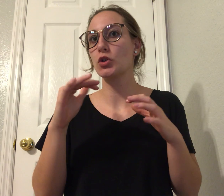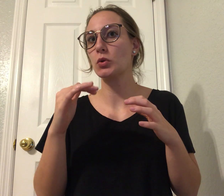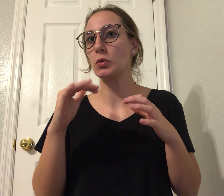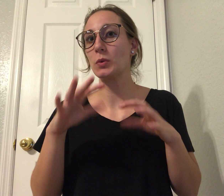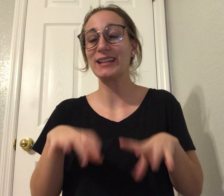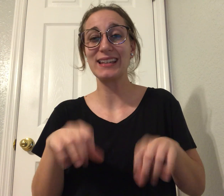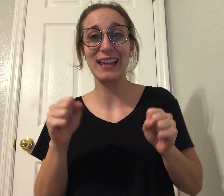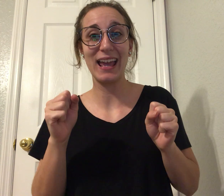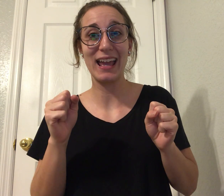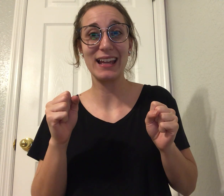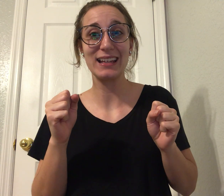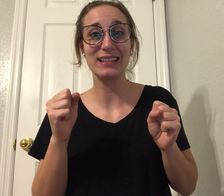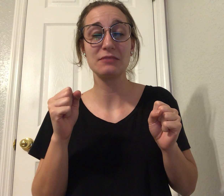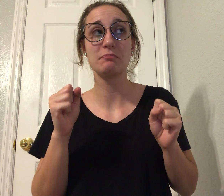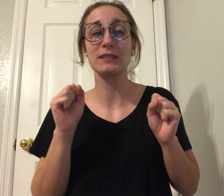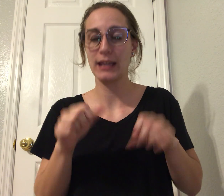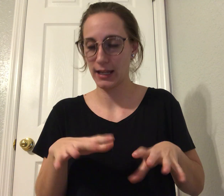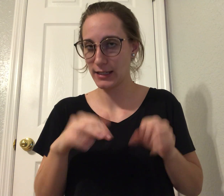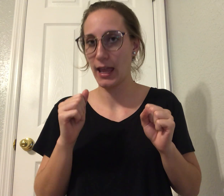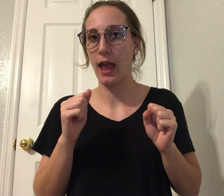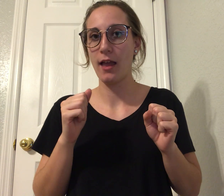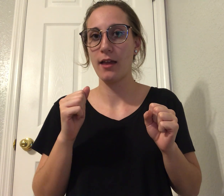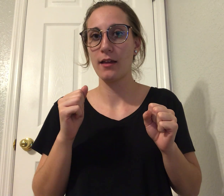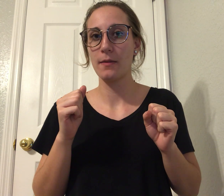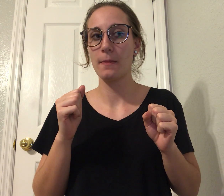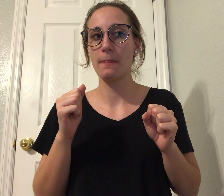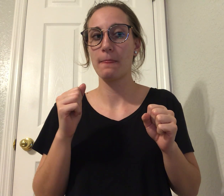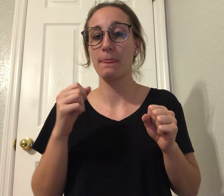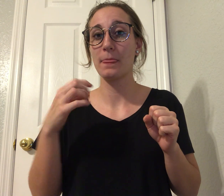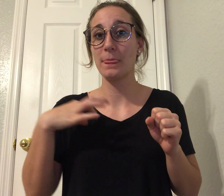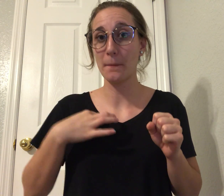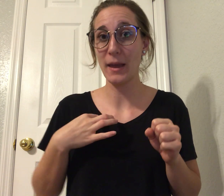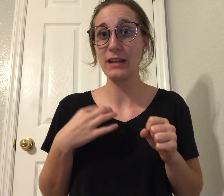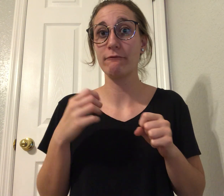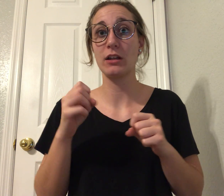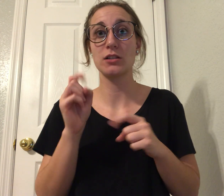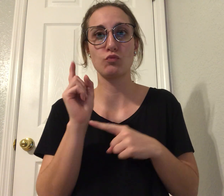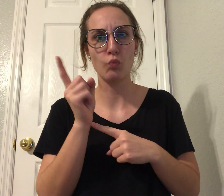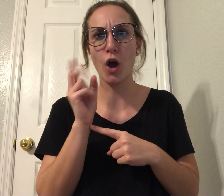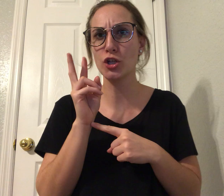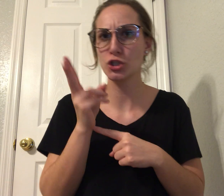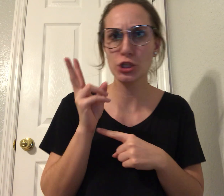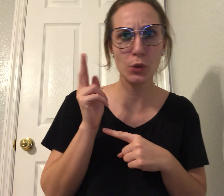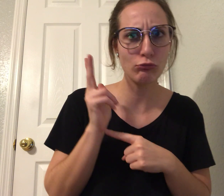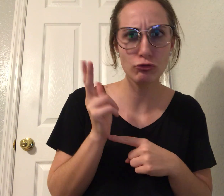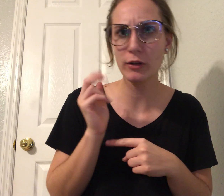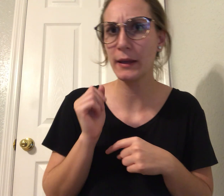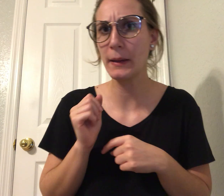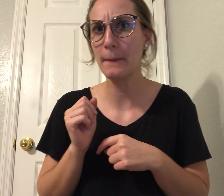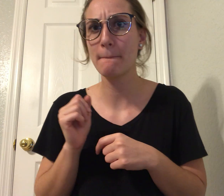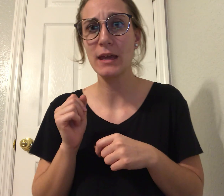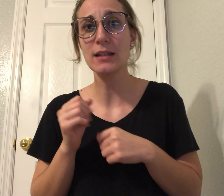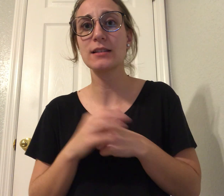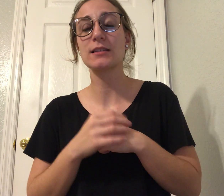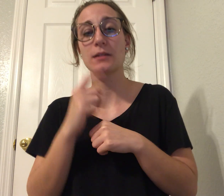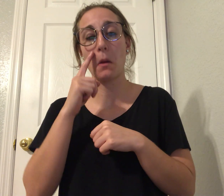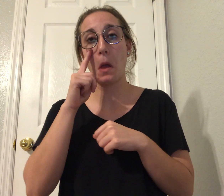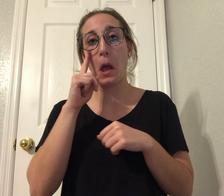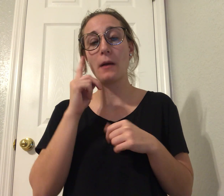day ideally, a couple times a week to get started. Like anything else, you're not going to be perfect, and it shouldn't be stressful. Any